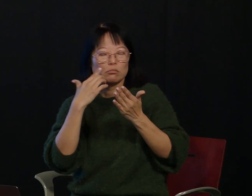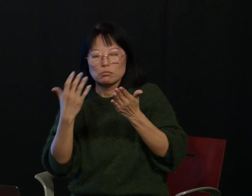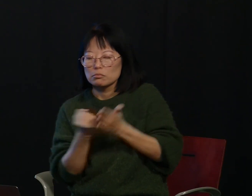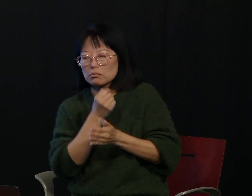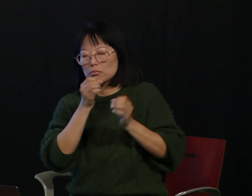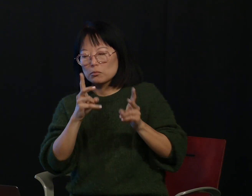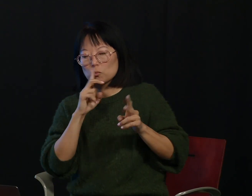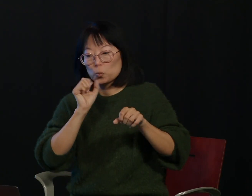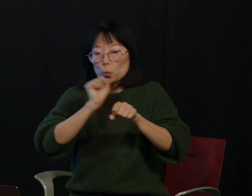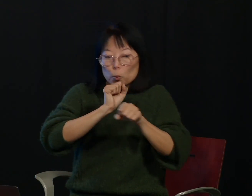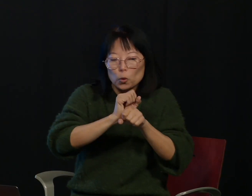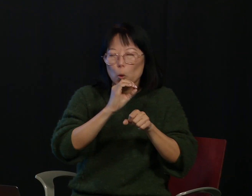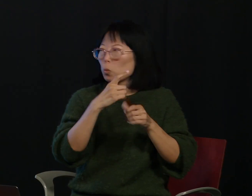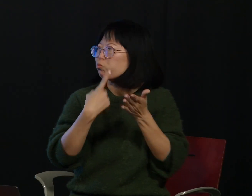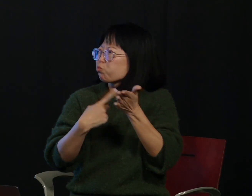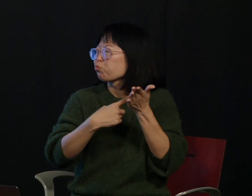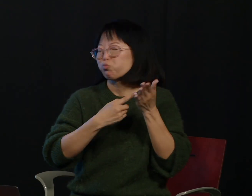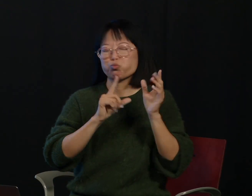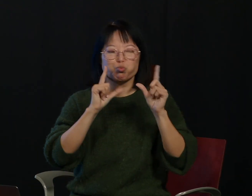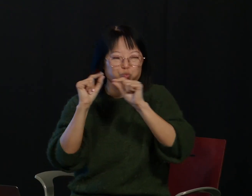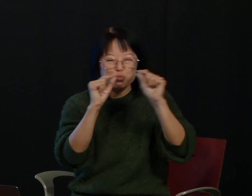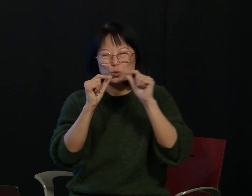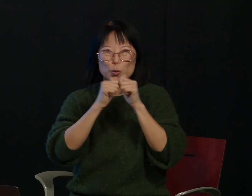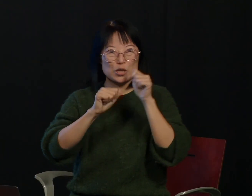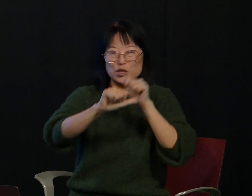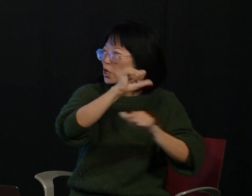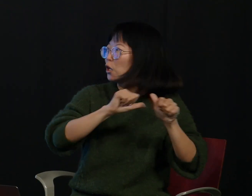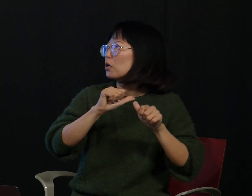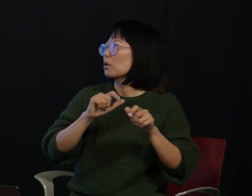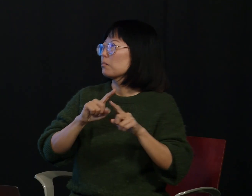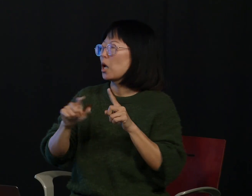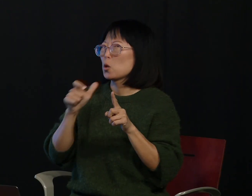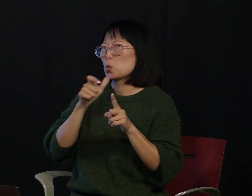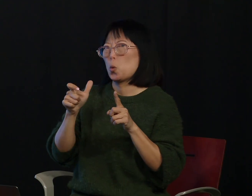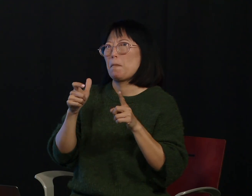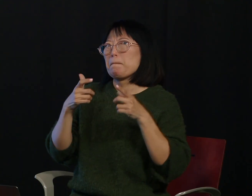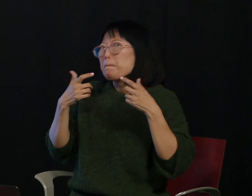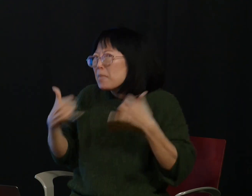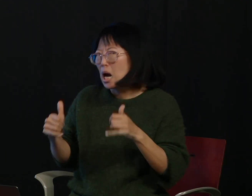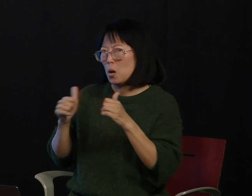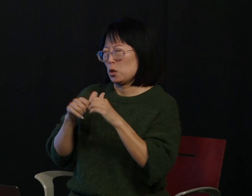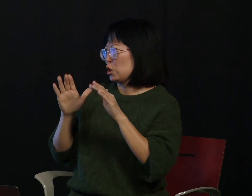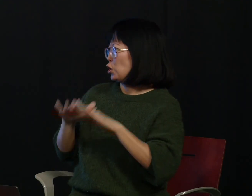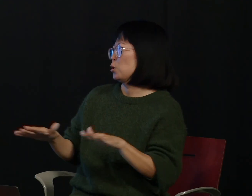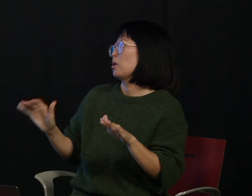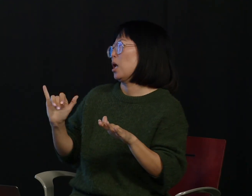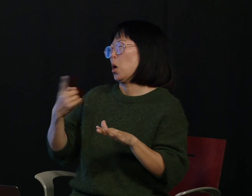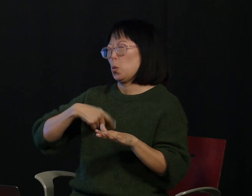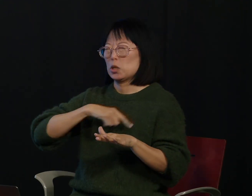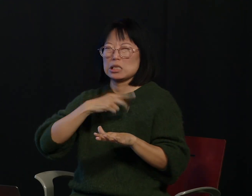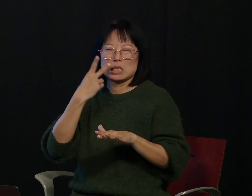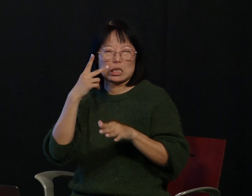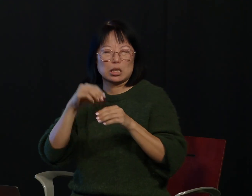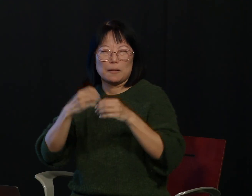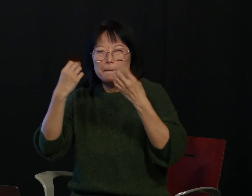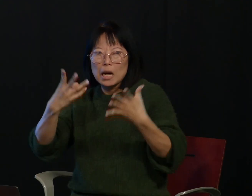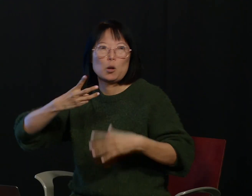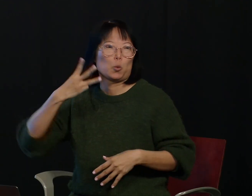adults will take the opportunity to work or discuss gossip with one another. They don't play with the children as we see in many